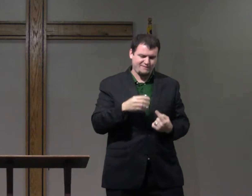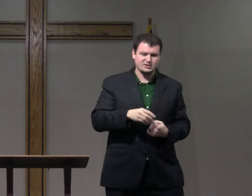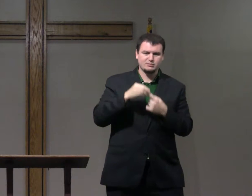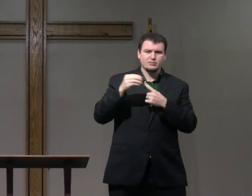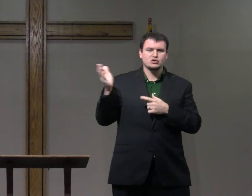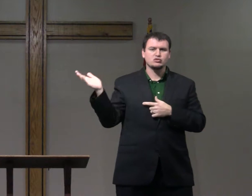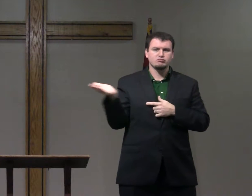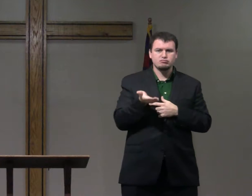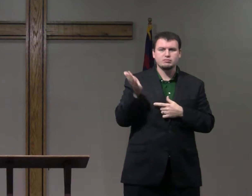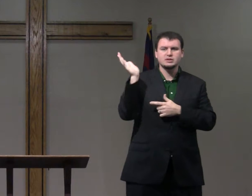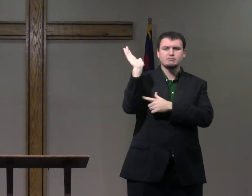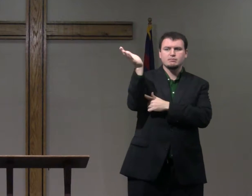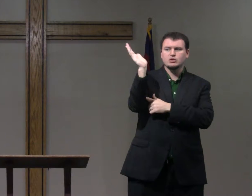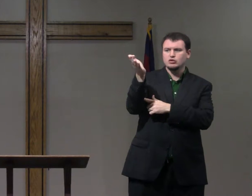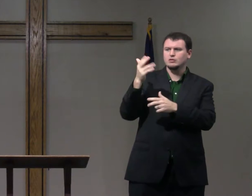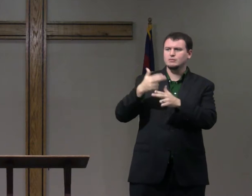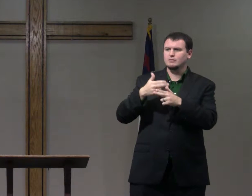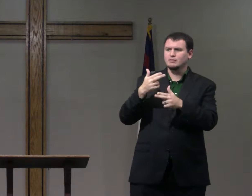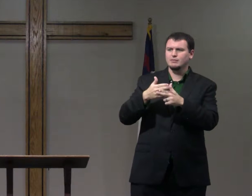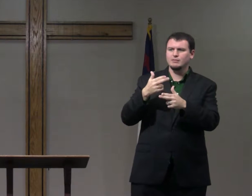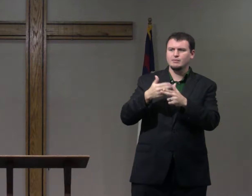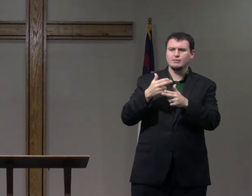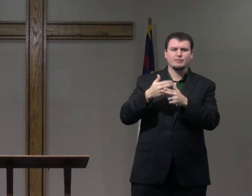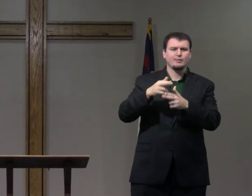had a missionary come in,